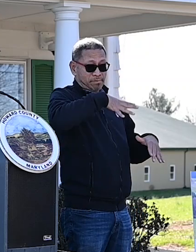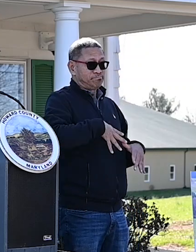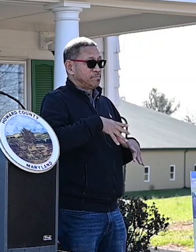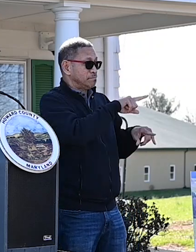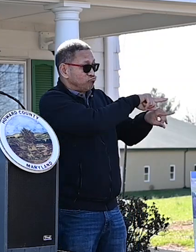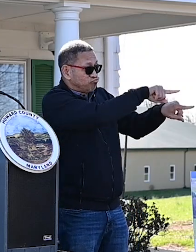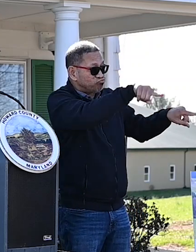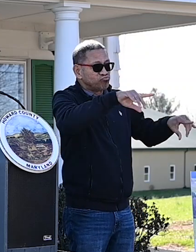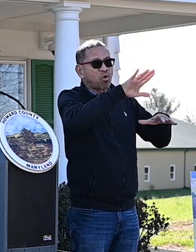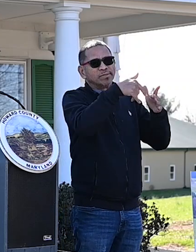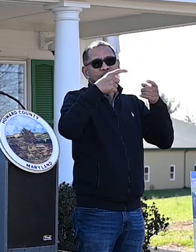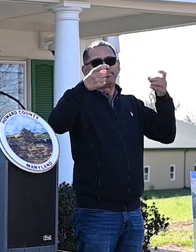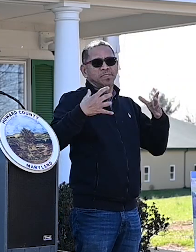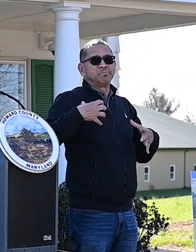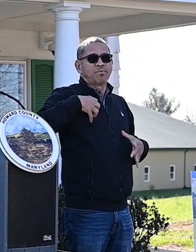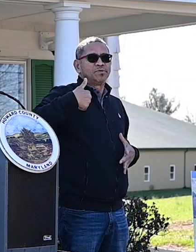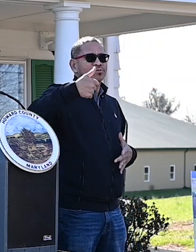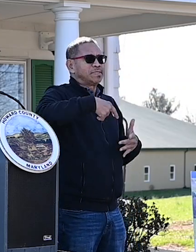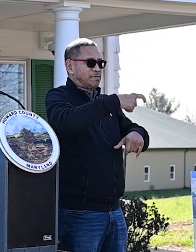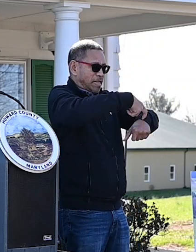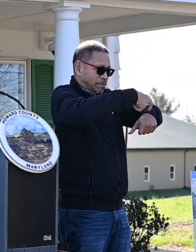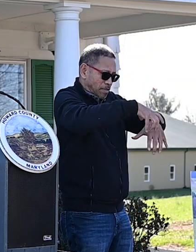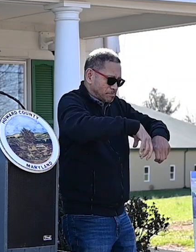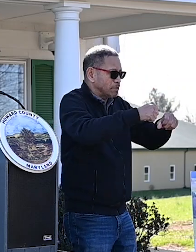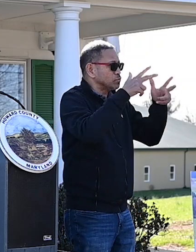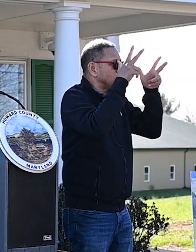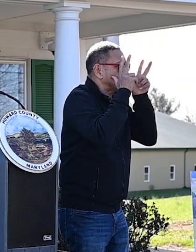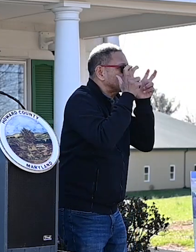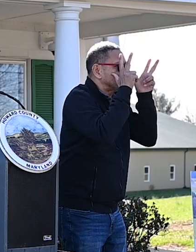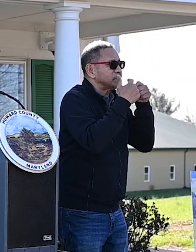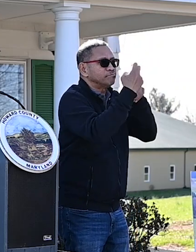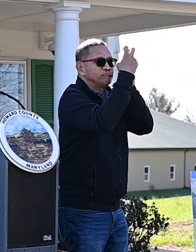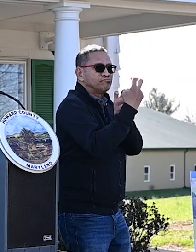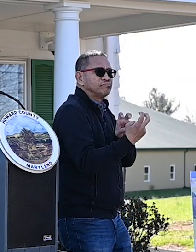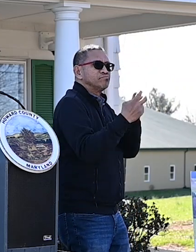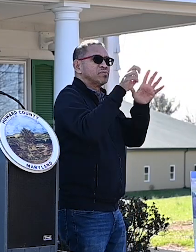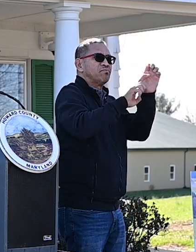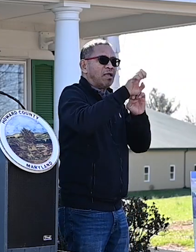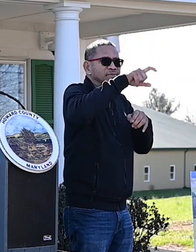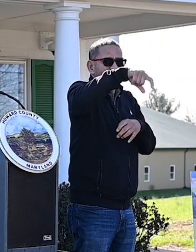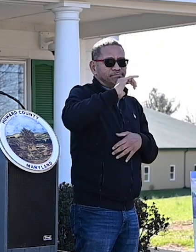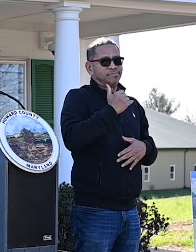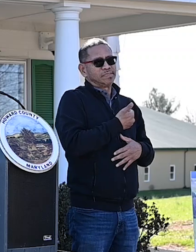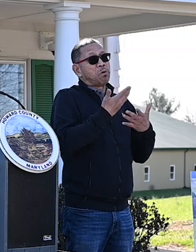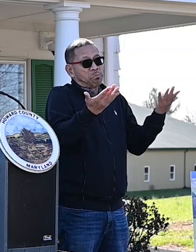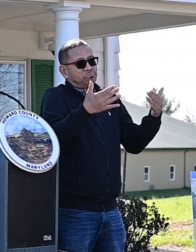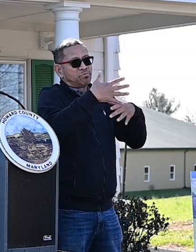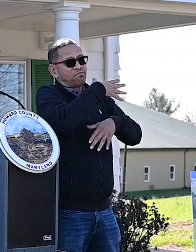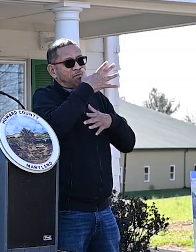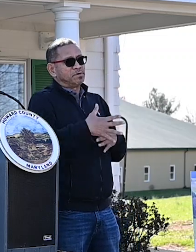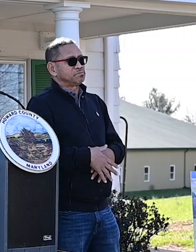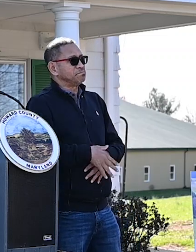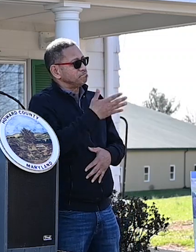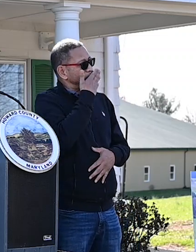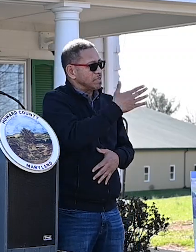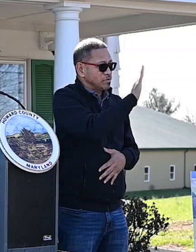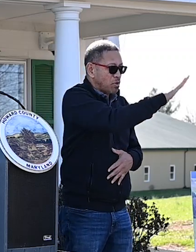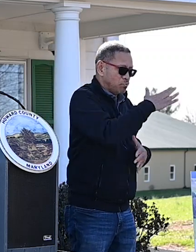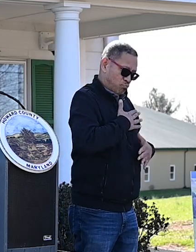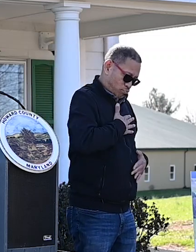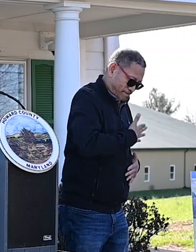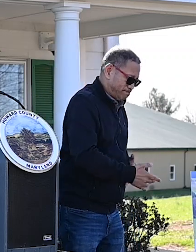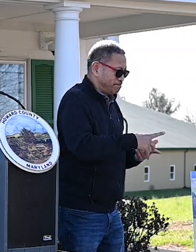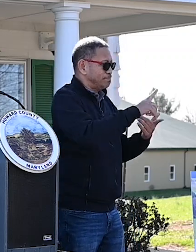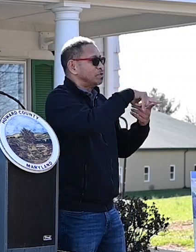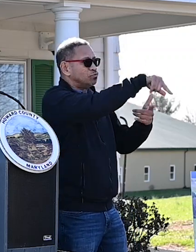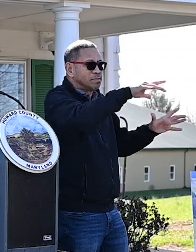the county administration for taking the time to really listen to and evaluate the needs of our county farmers. I appreciate their willingness